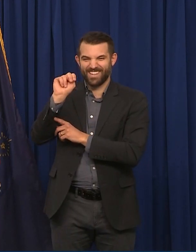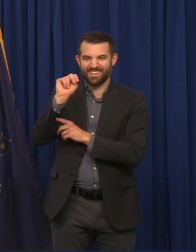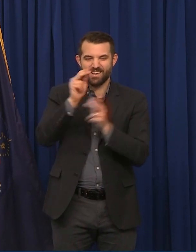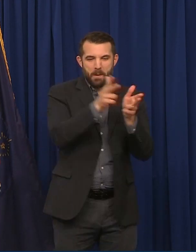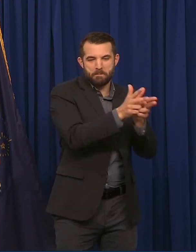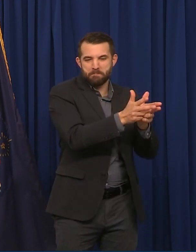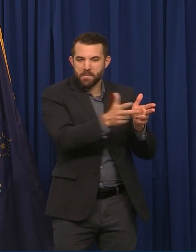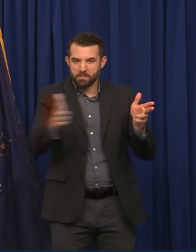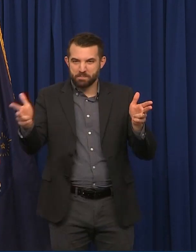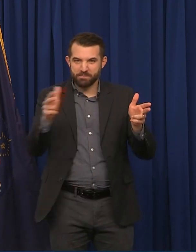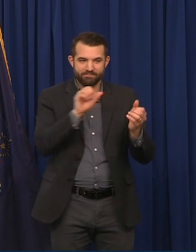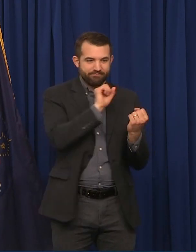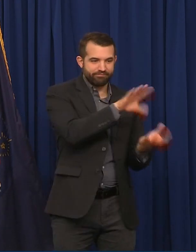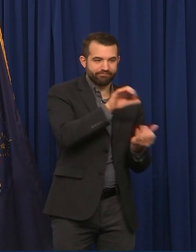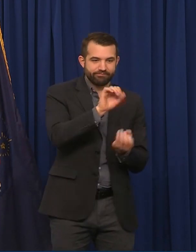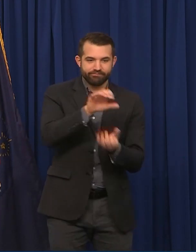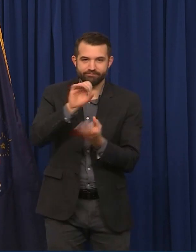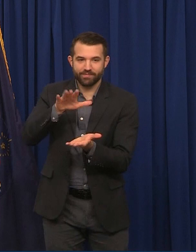right now.